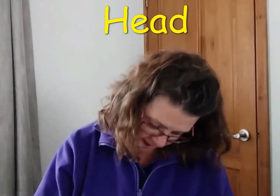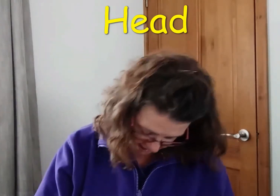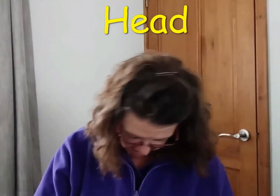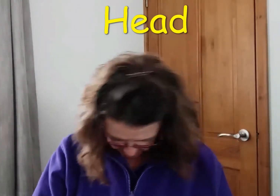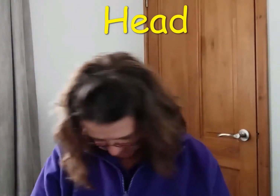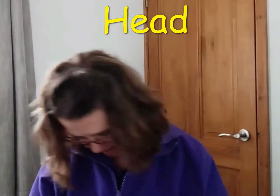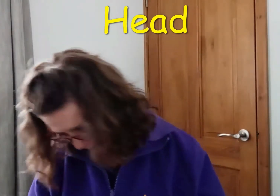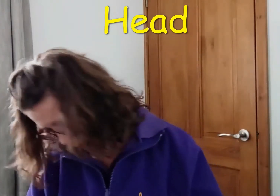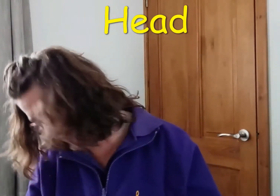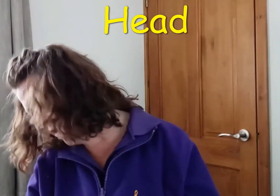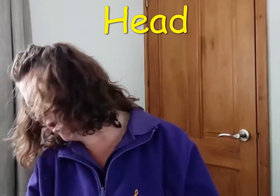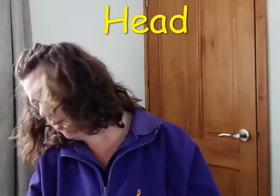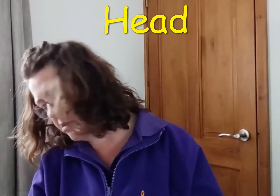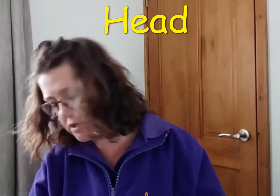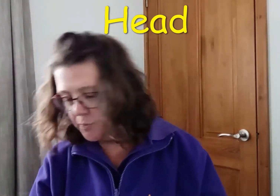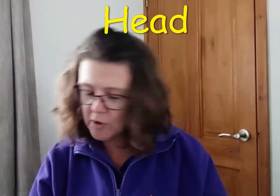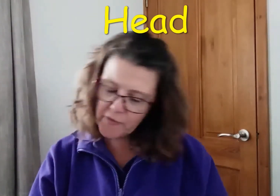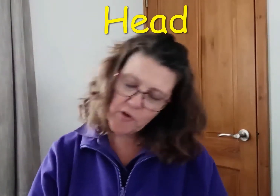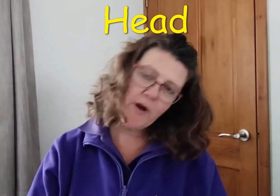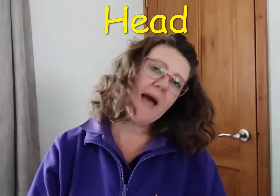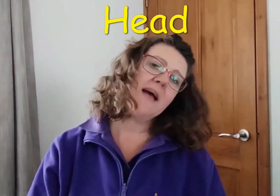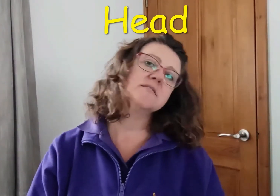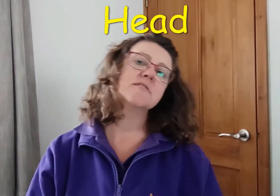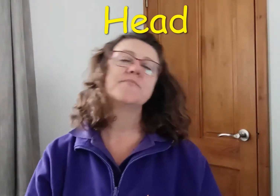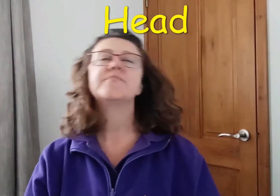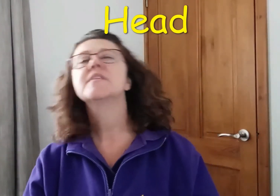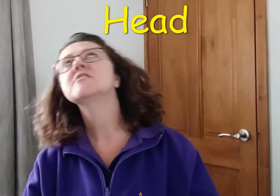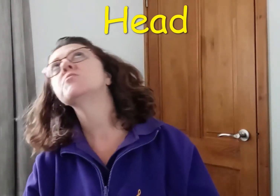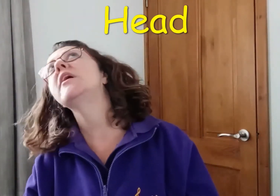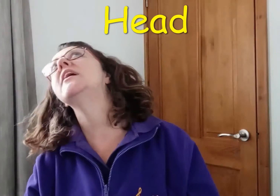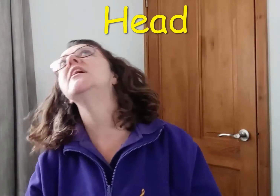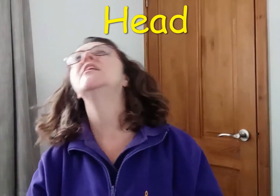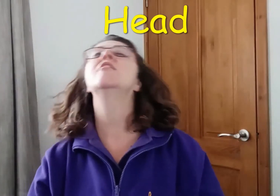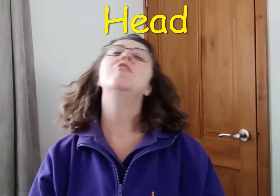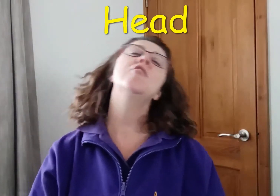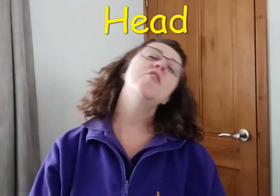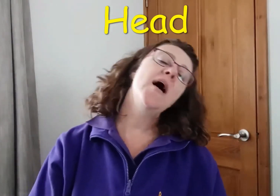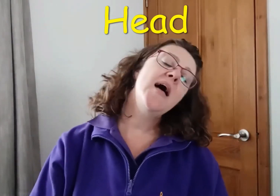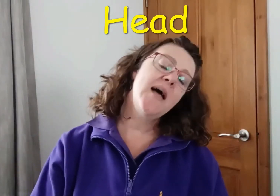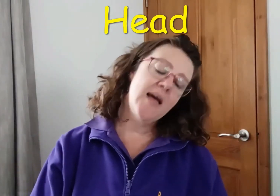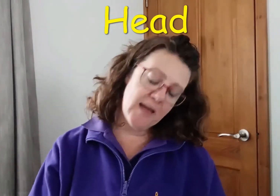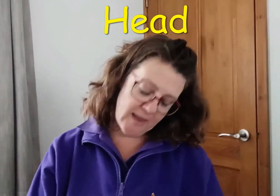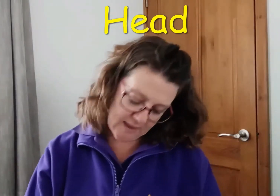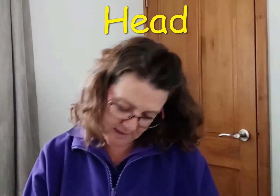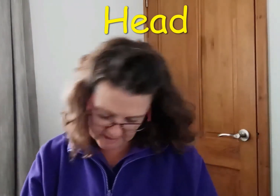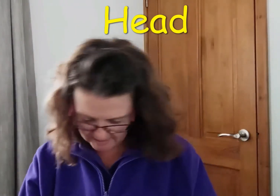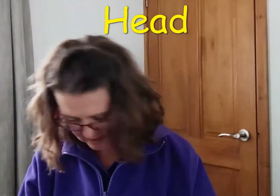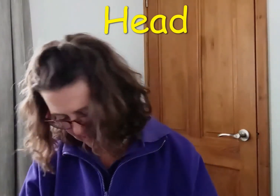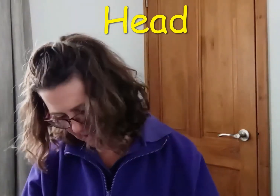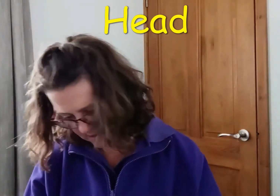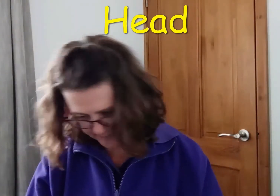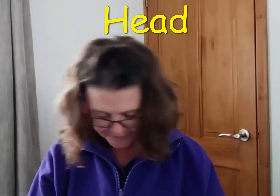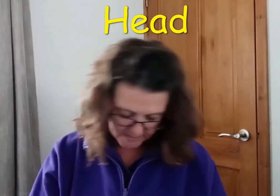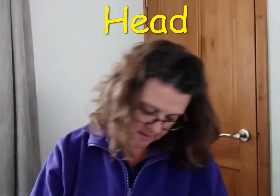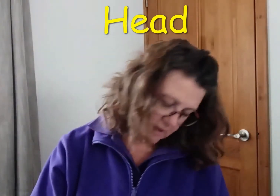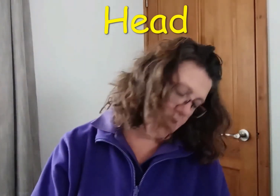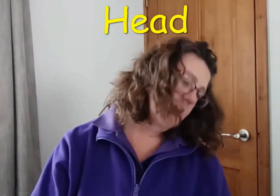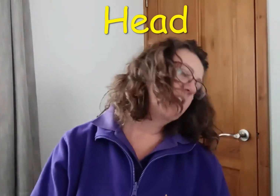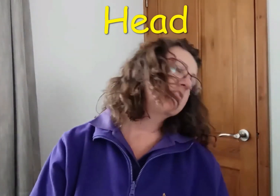head? However you want to move your head. Can you sway your head?